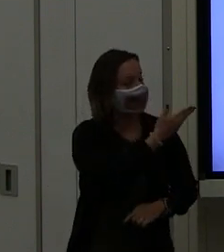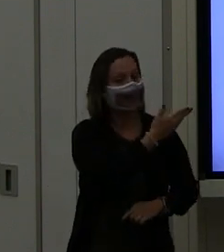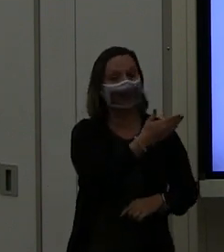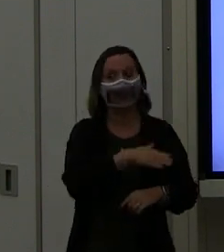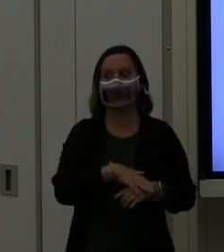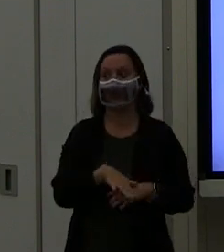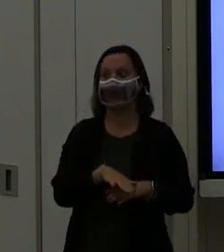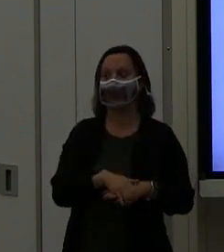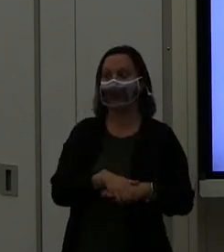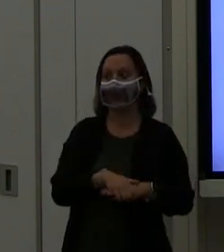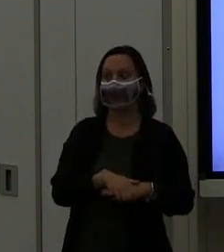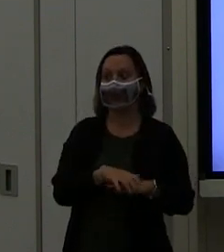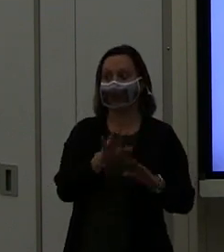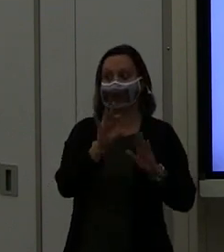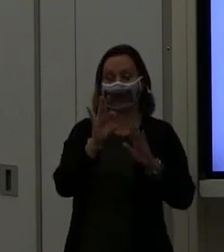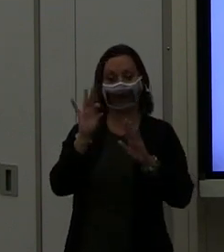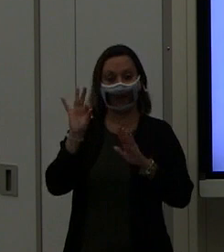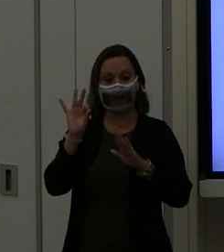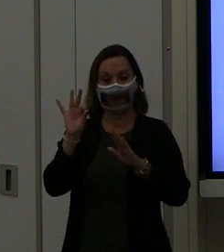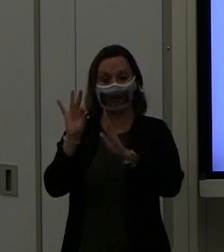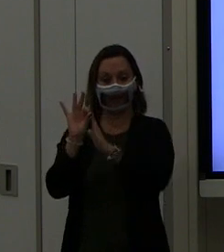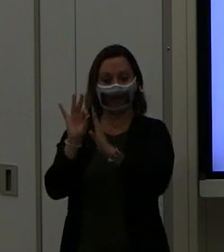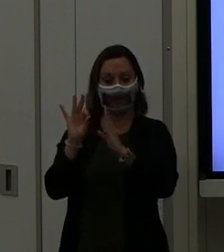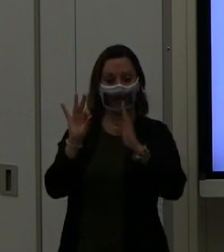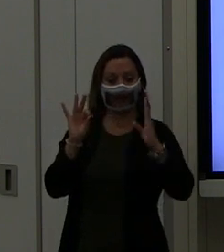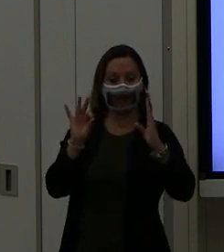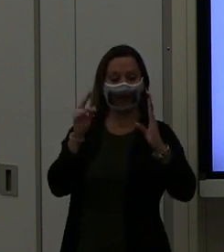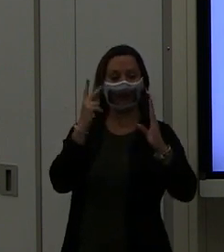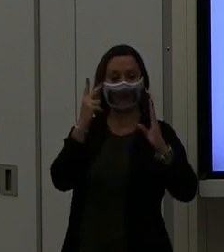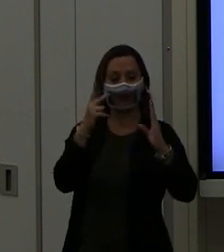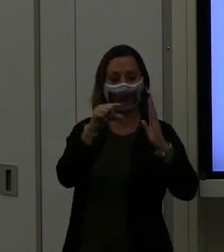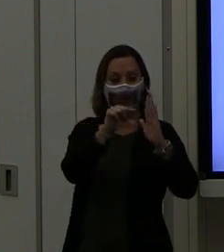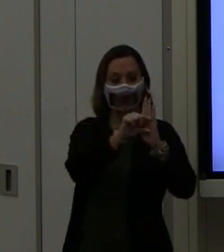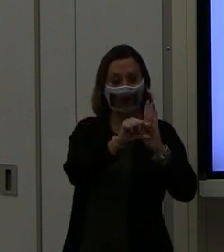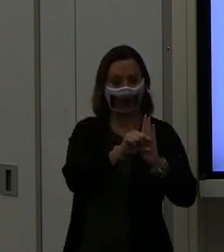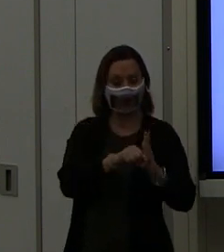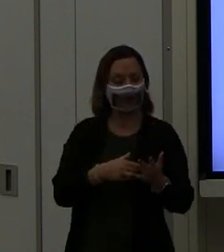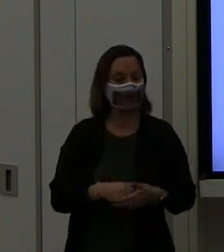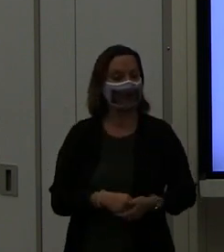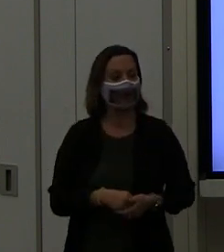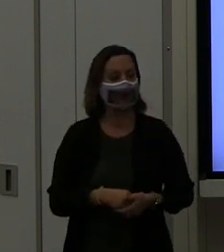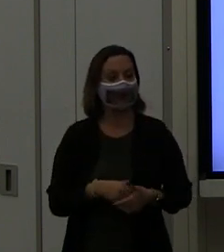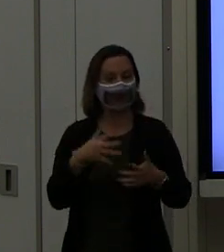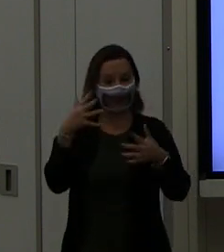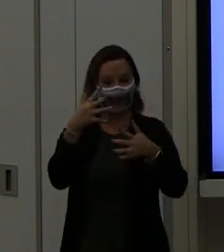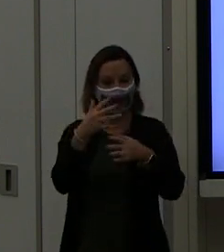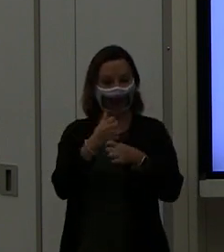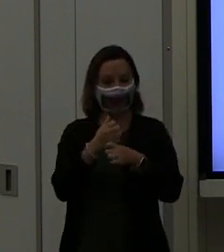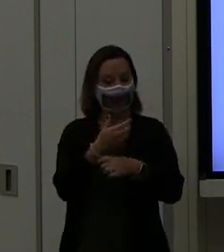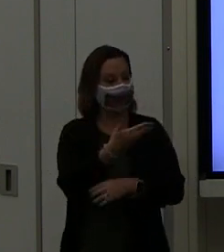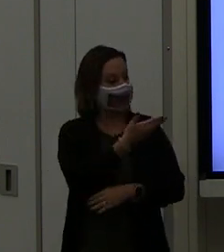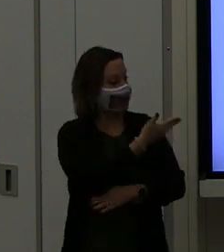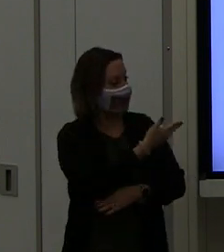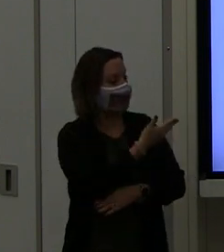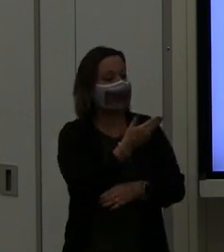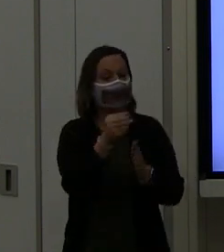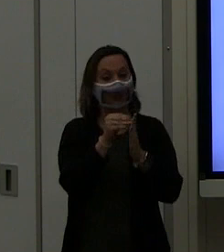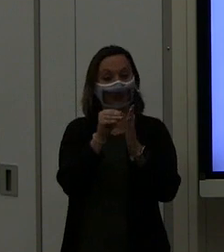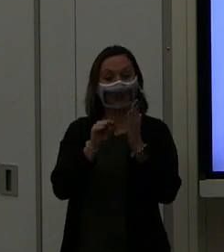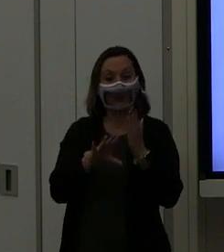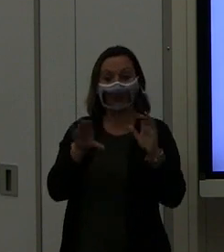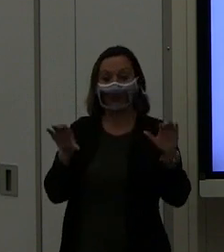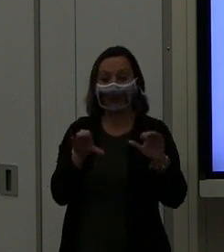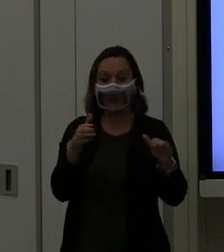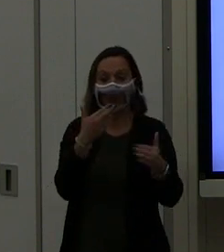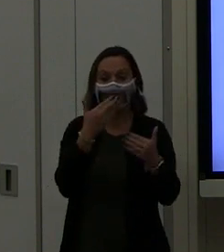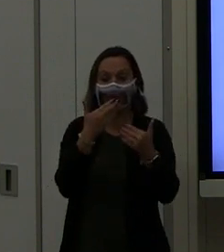F. And on the, across the top, you'll see the e-learning grade. And so in summary, you can characterize that students who are doing well